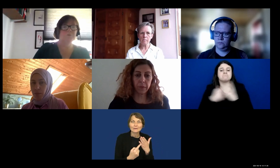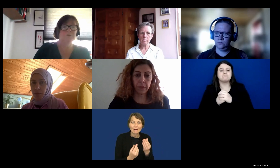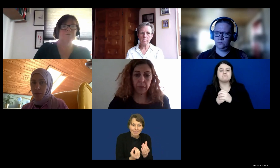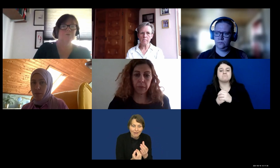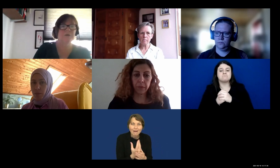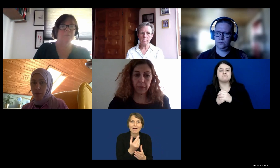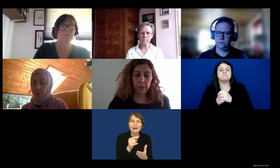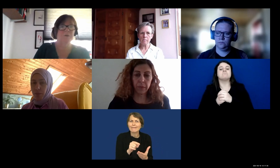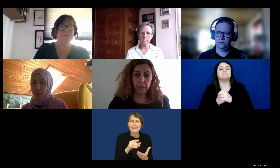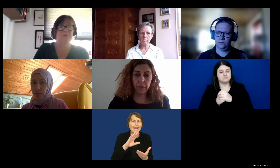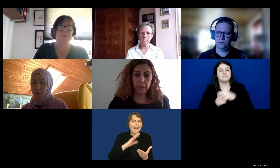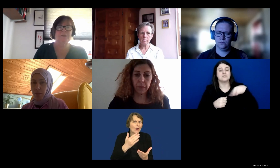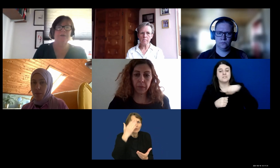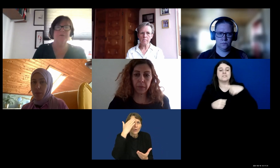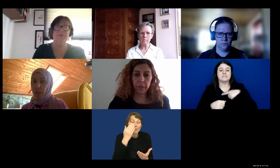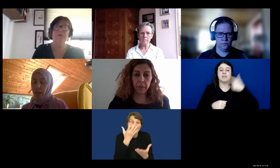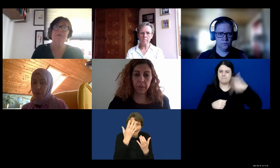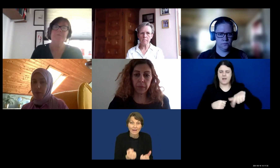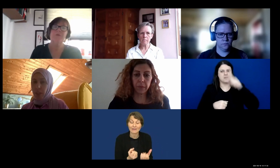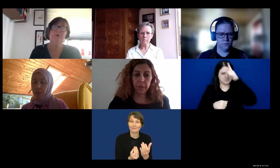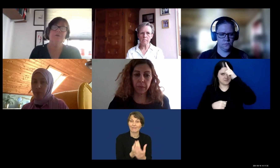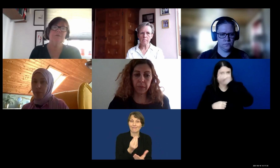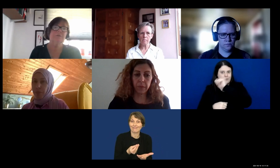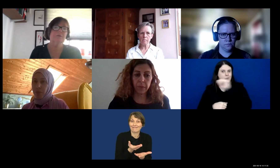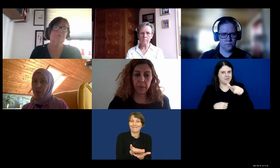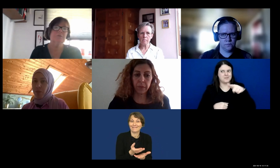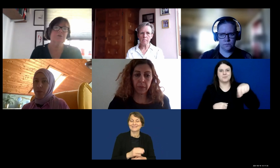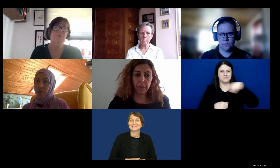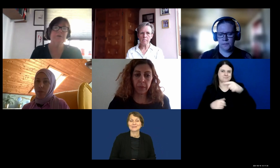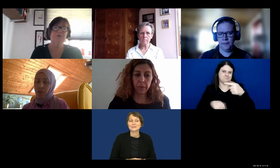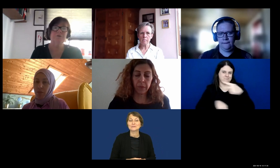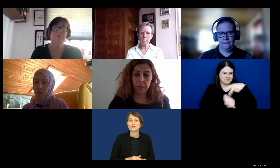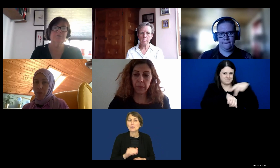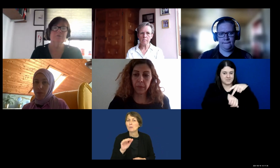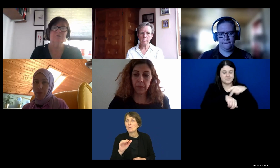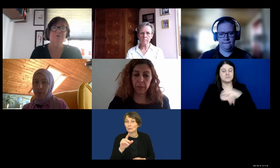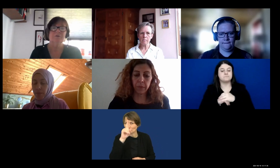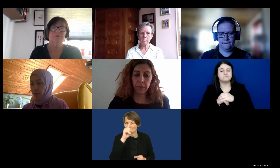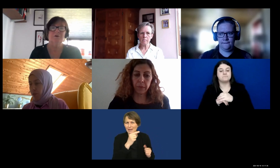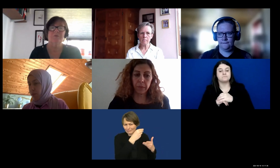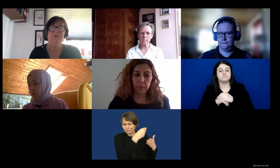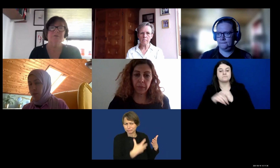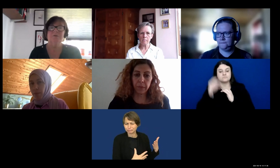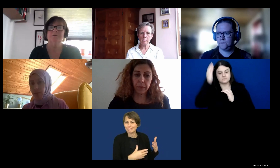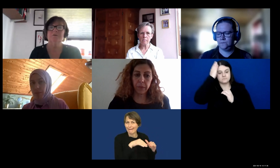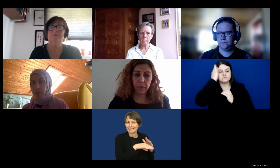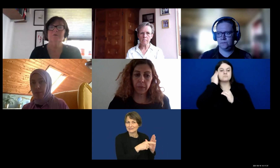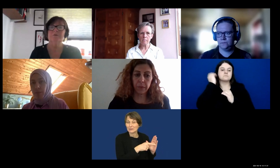you had more in Germany than others. Yeah. Do others want to comment on